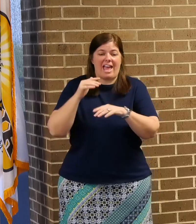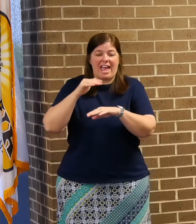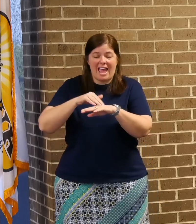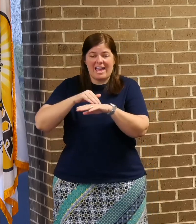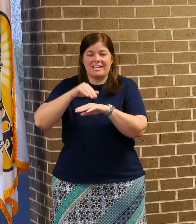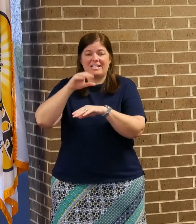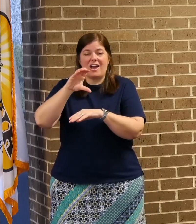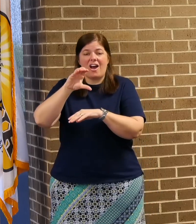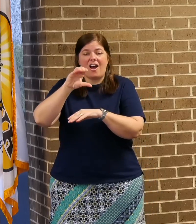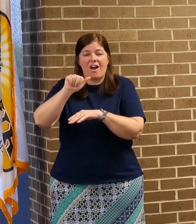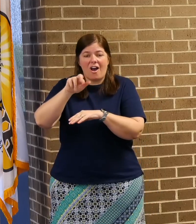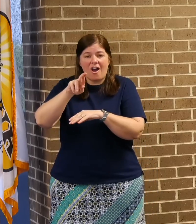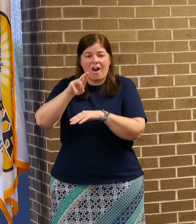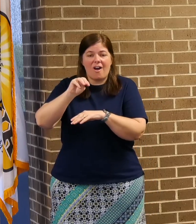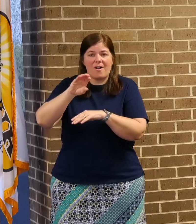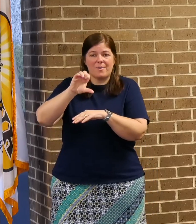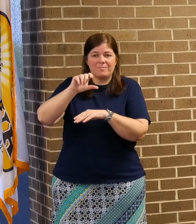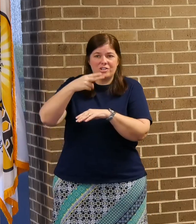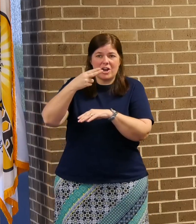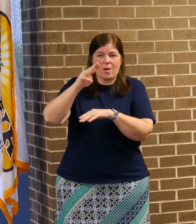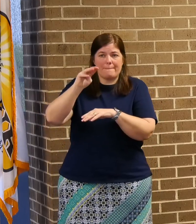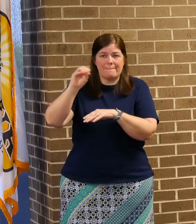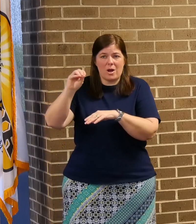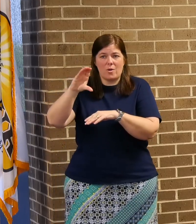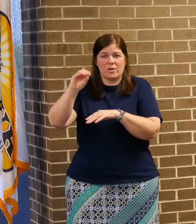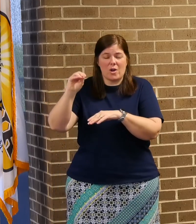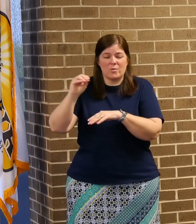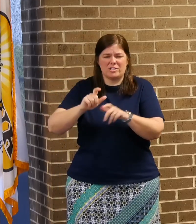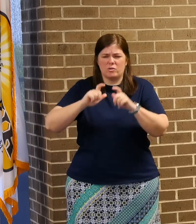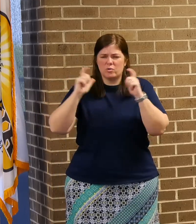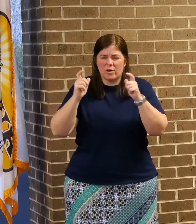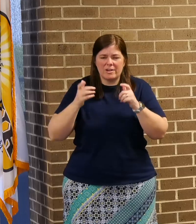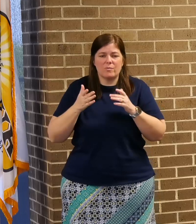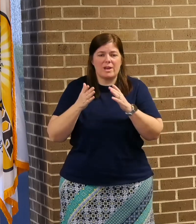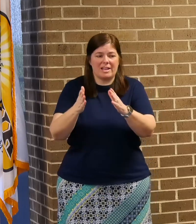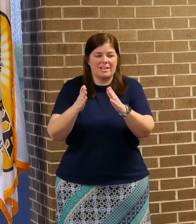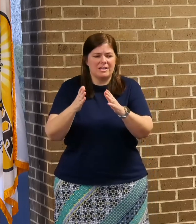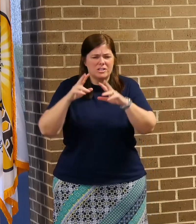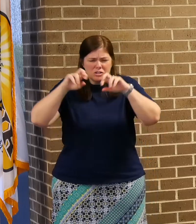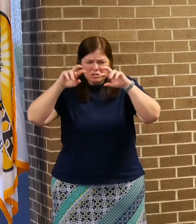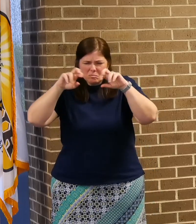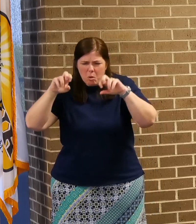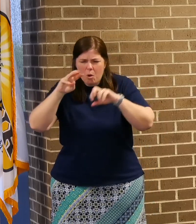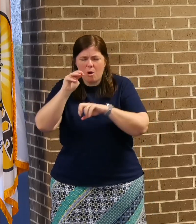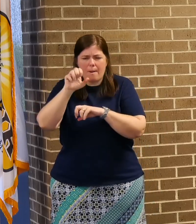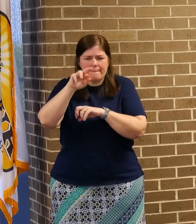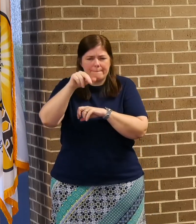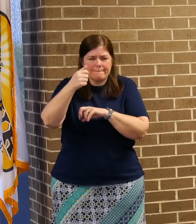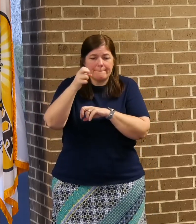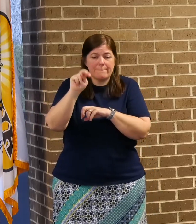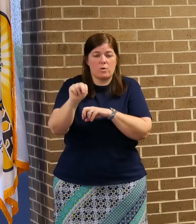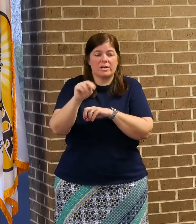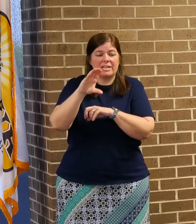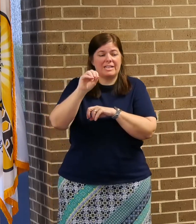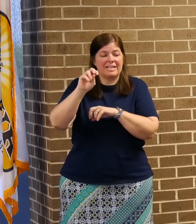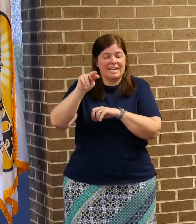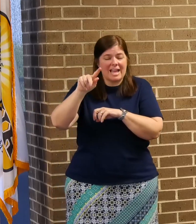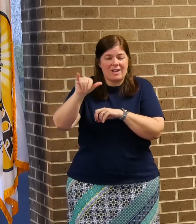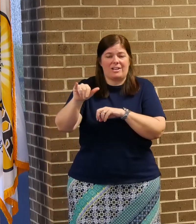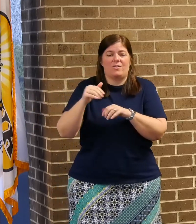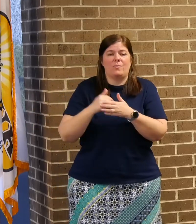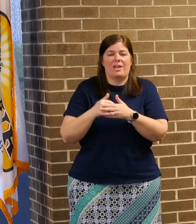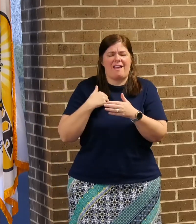MoCo, this website is a great way to explore Morgan County while maintaining a safe social distance. Features include live